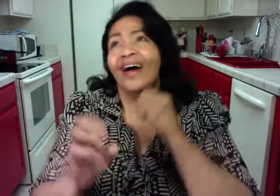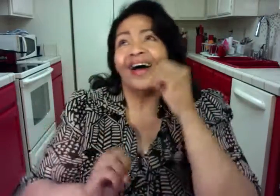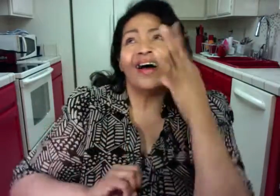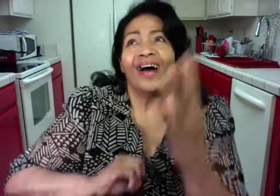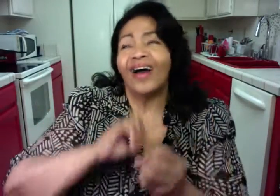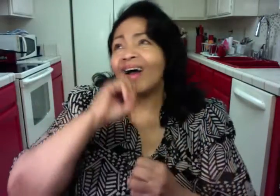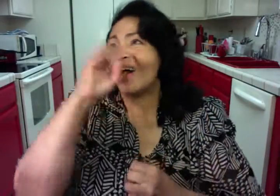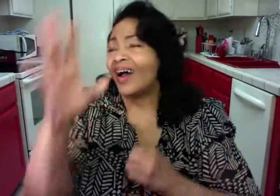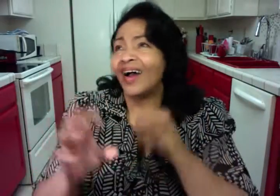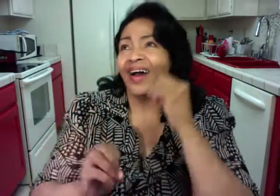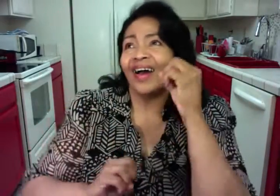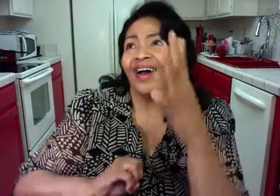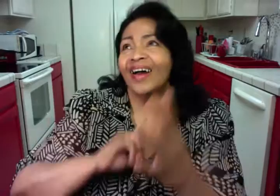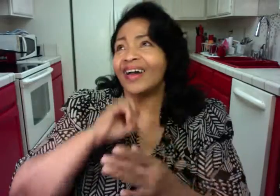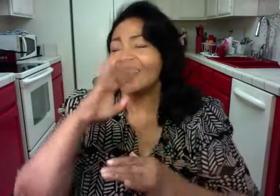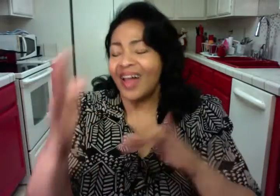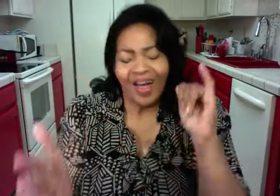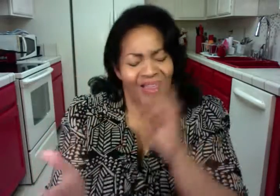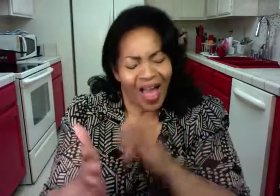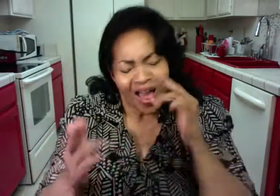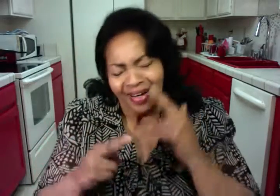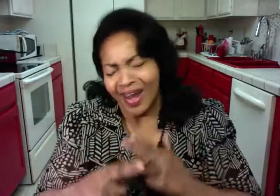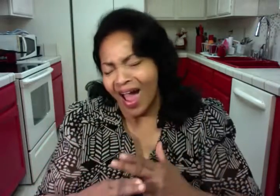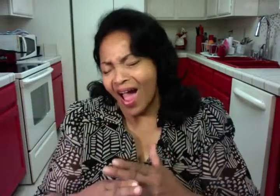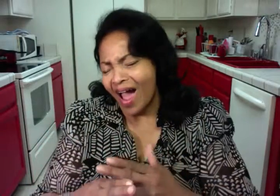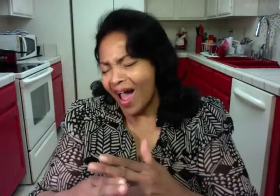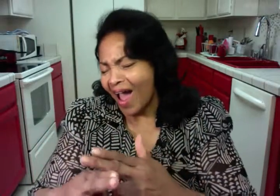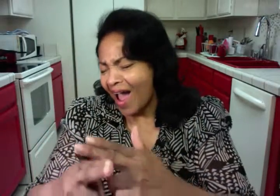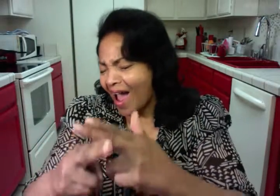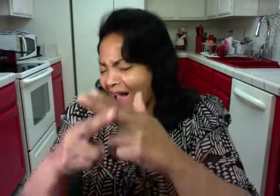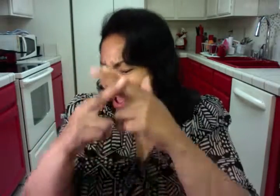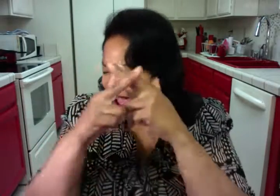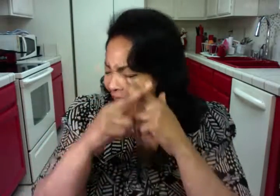Praise that name.